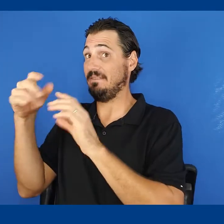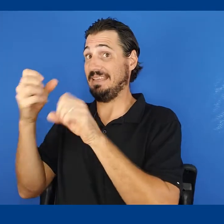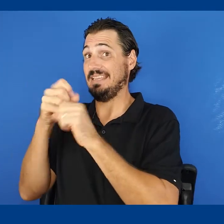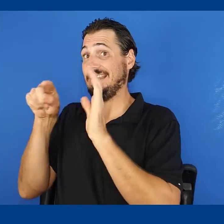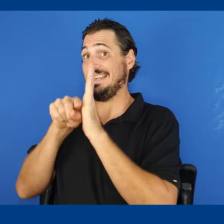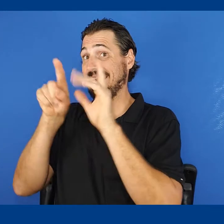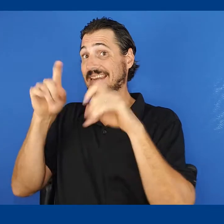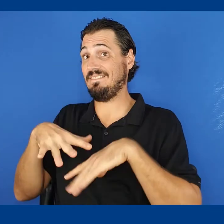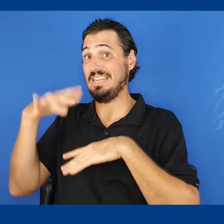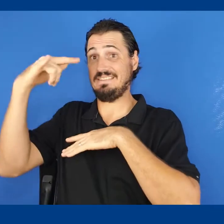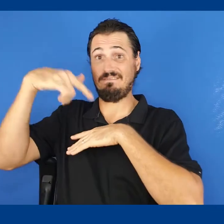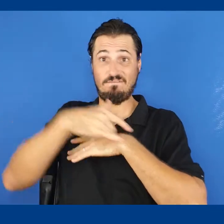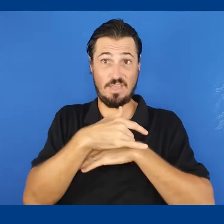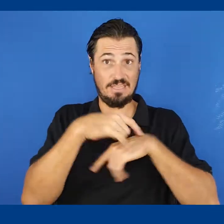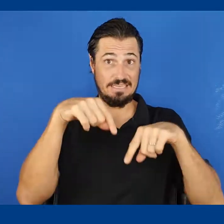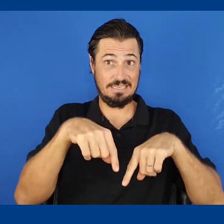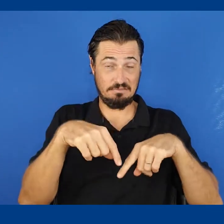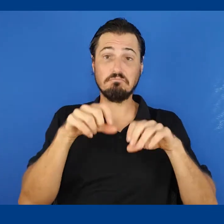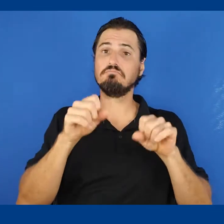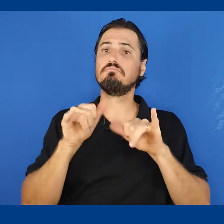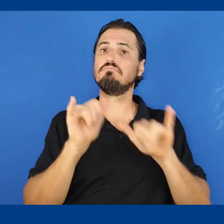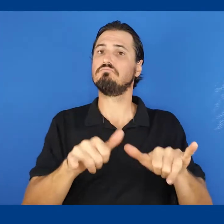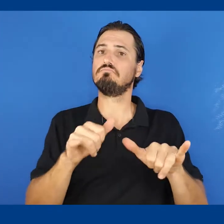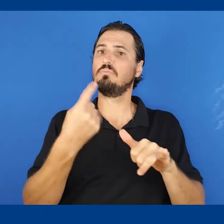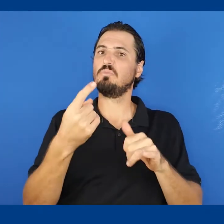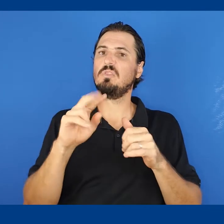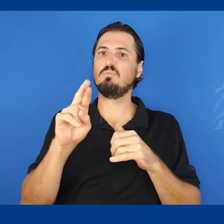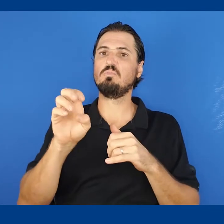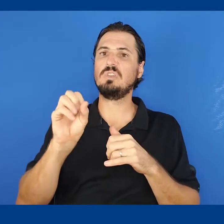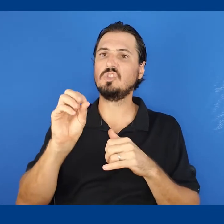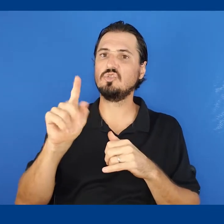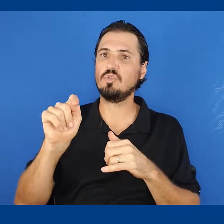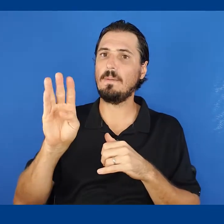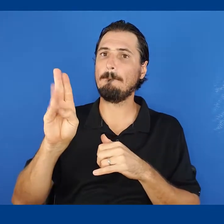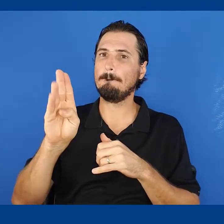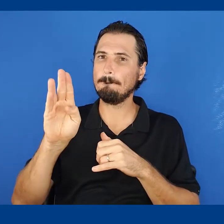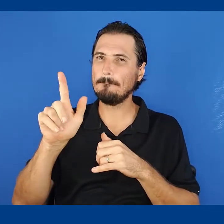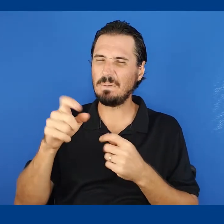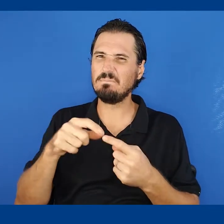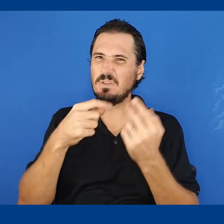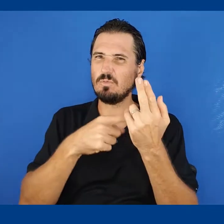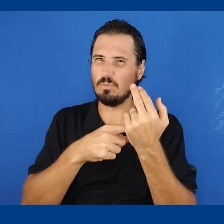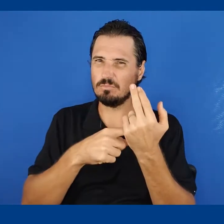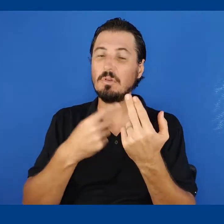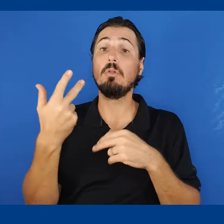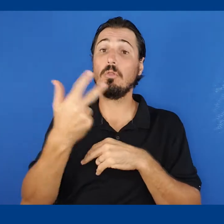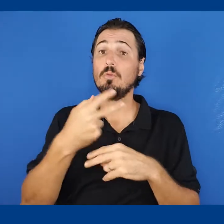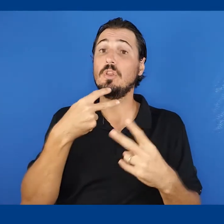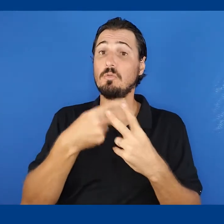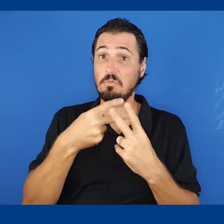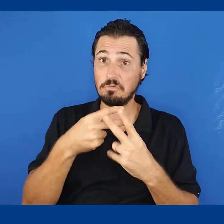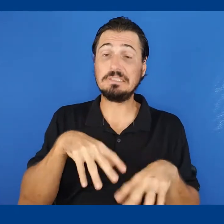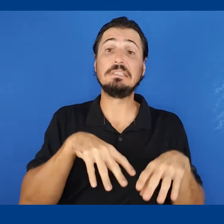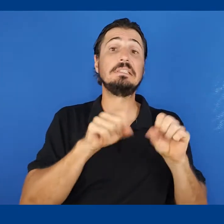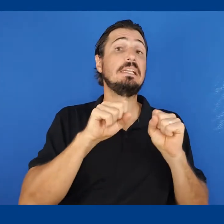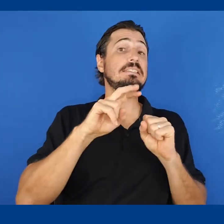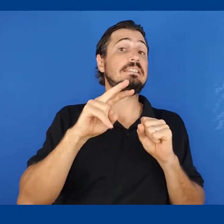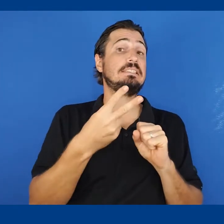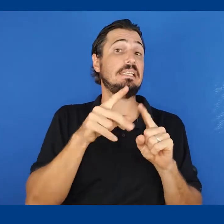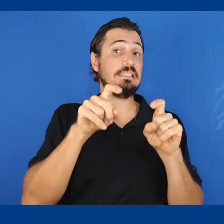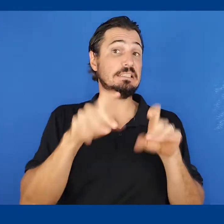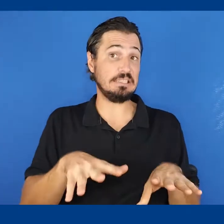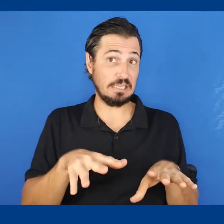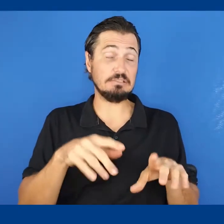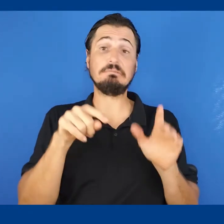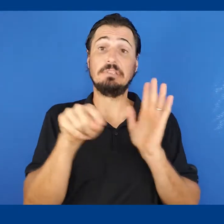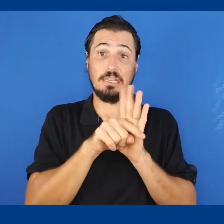test to stay in an approved resort bubble, and after a 3-day mandatory quarantine, take a post-travel test to get out